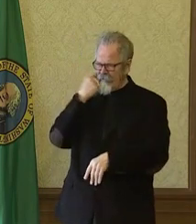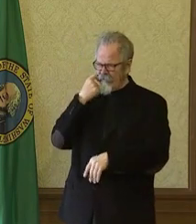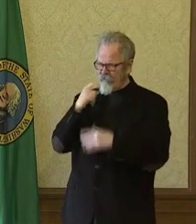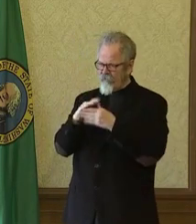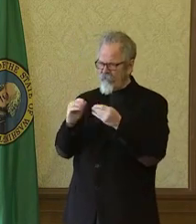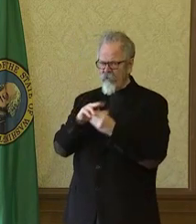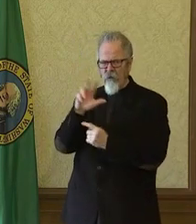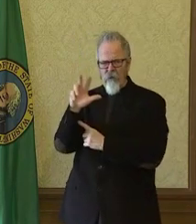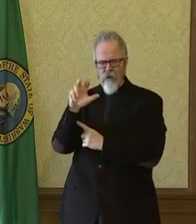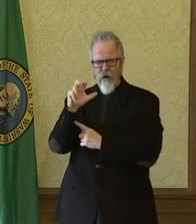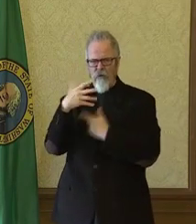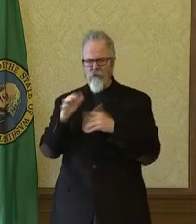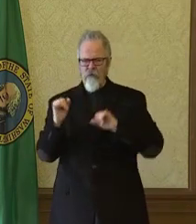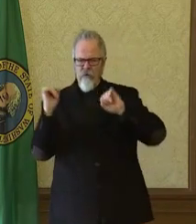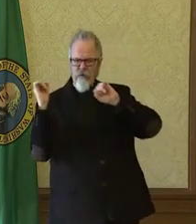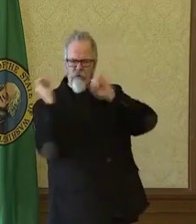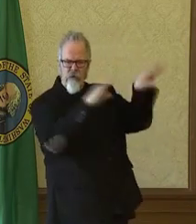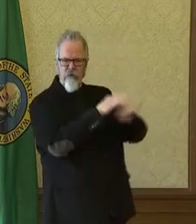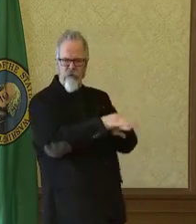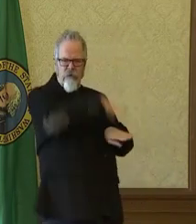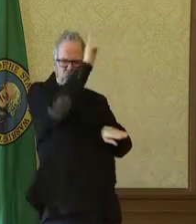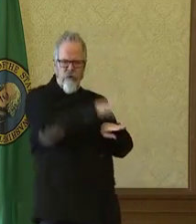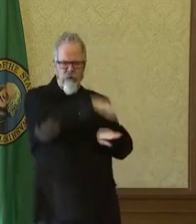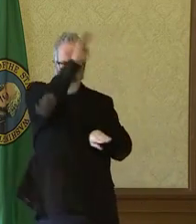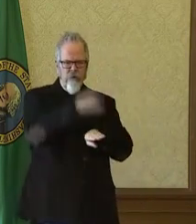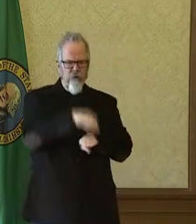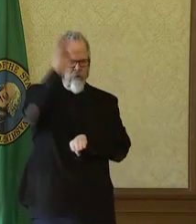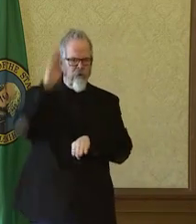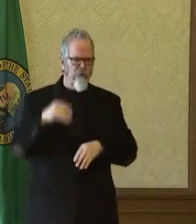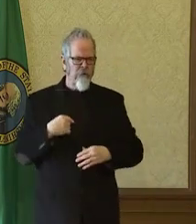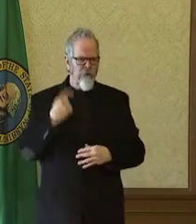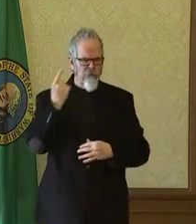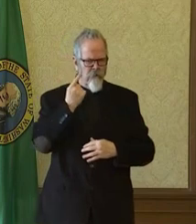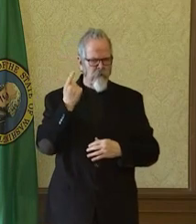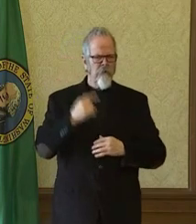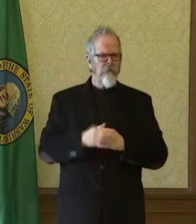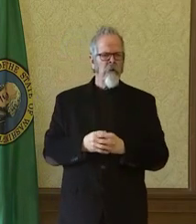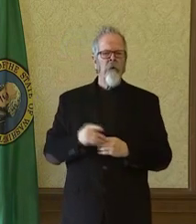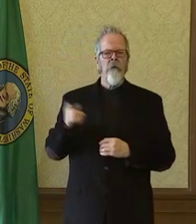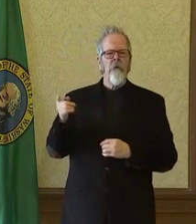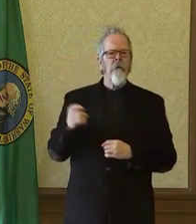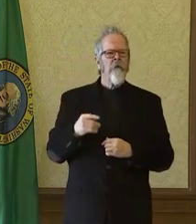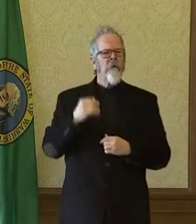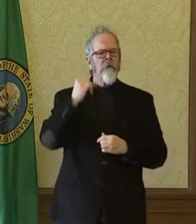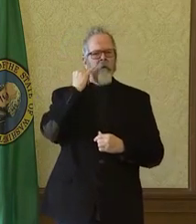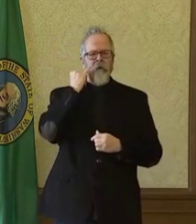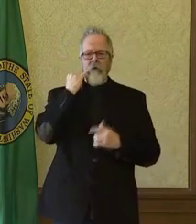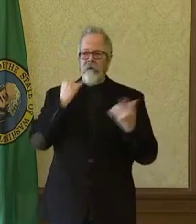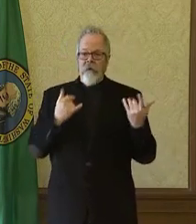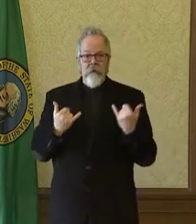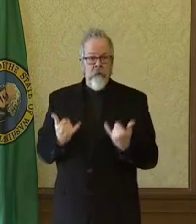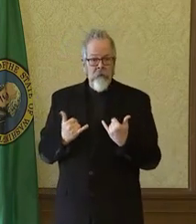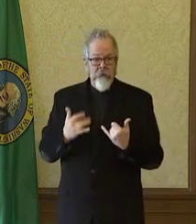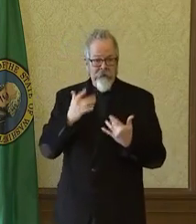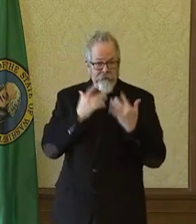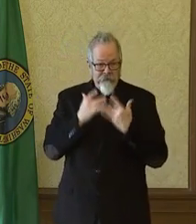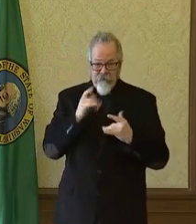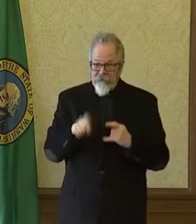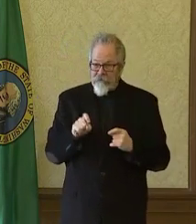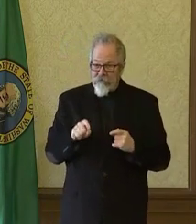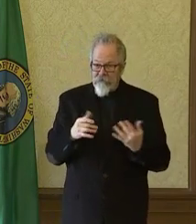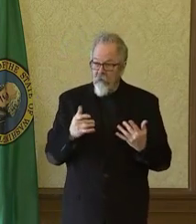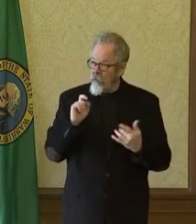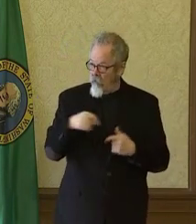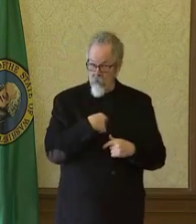point things do not continue on this progress. And on the $5 million